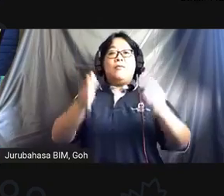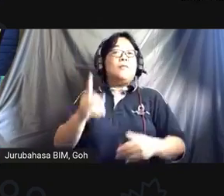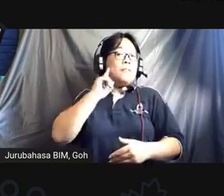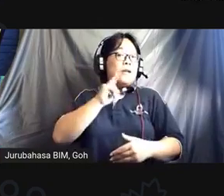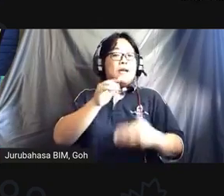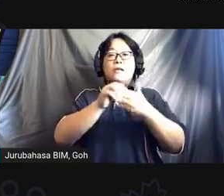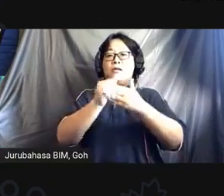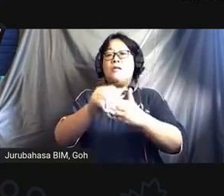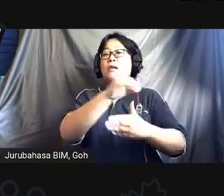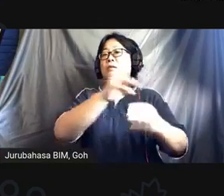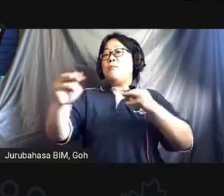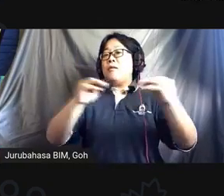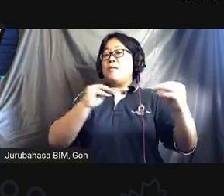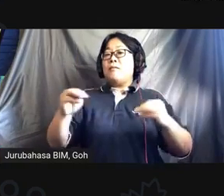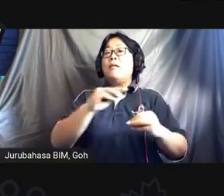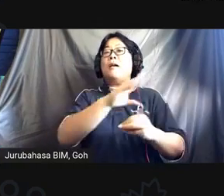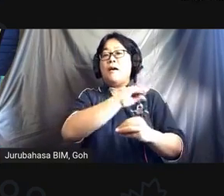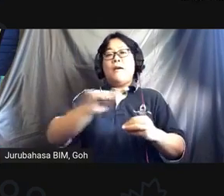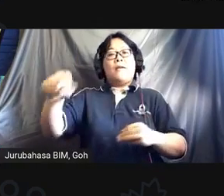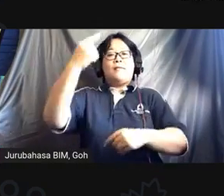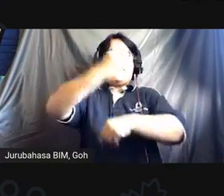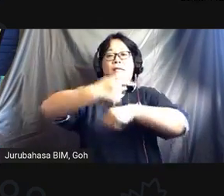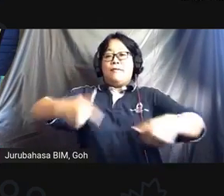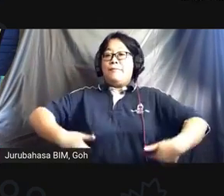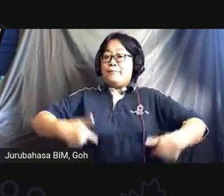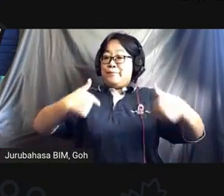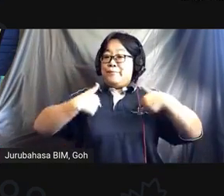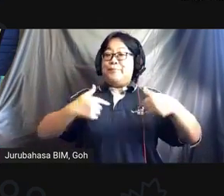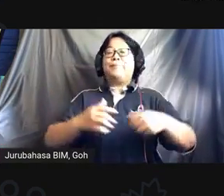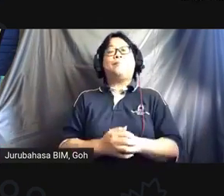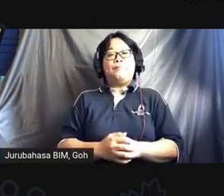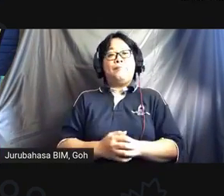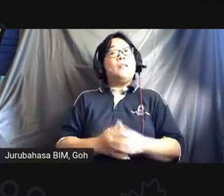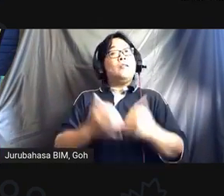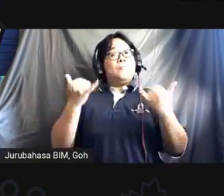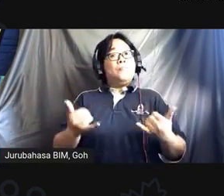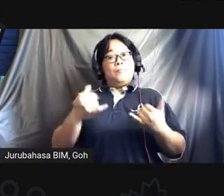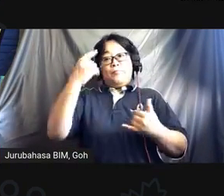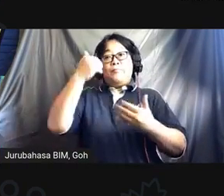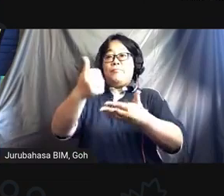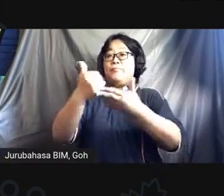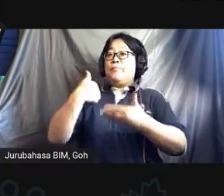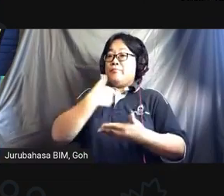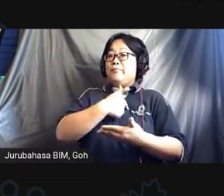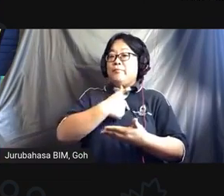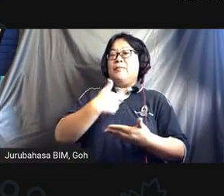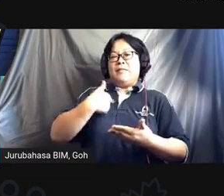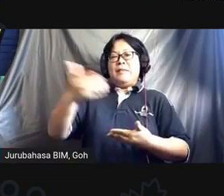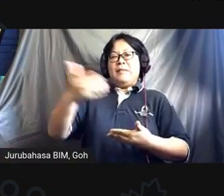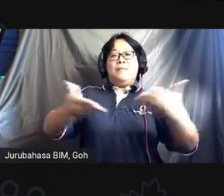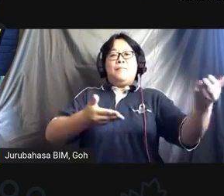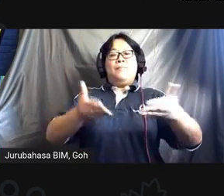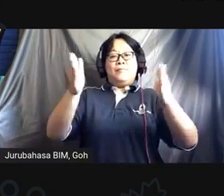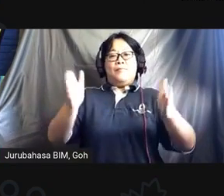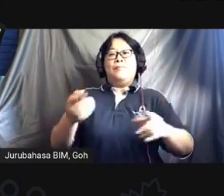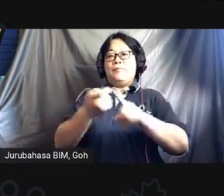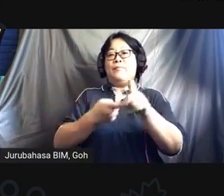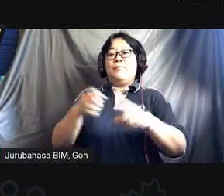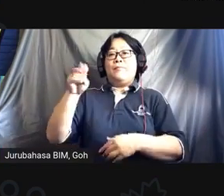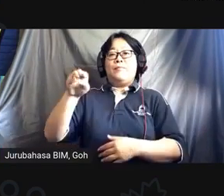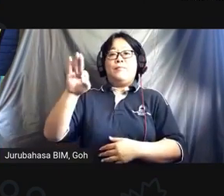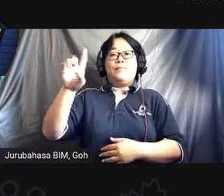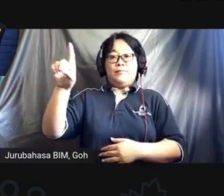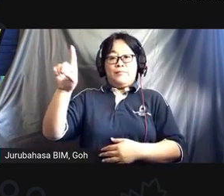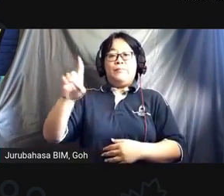and management, as well as in their daily life. So today, to help us, we've invited several guests from the Malaysian Federation of the